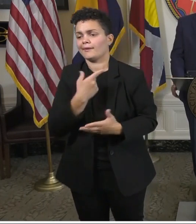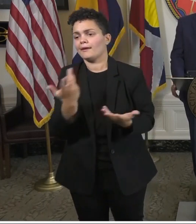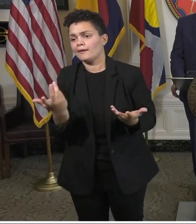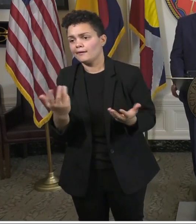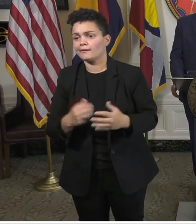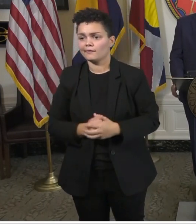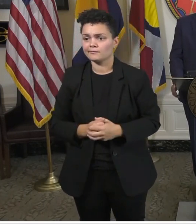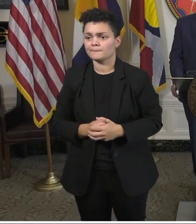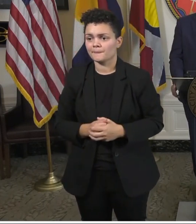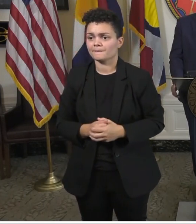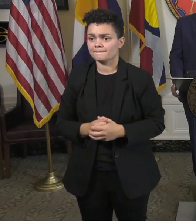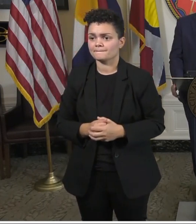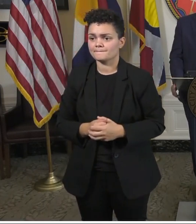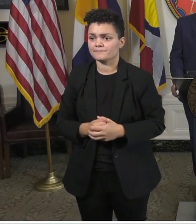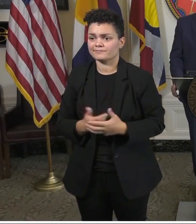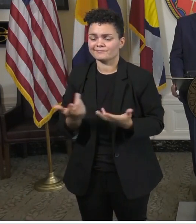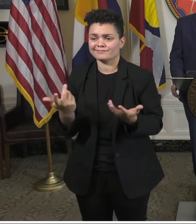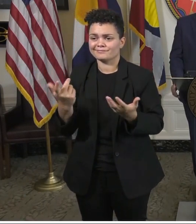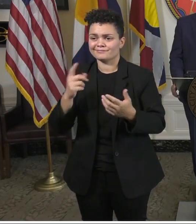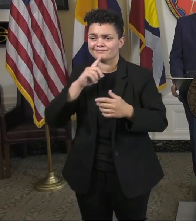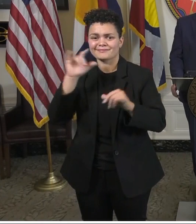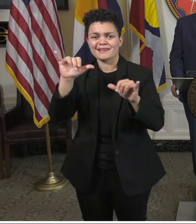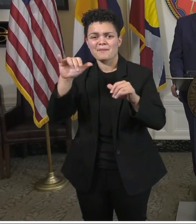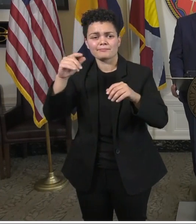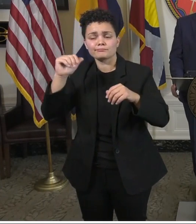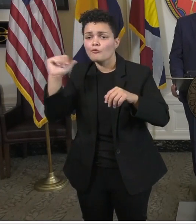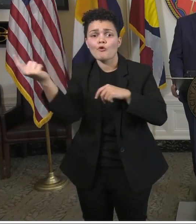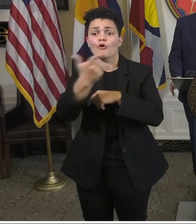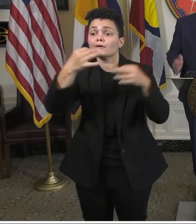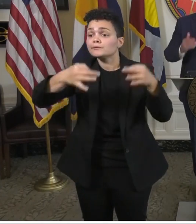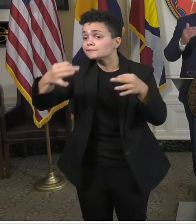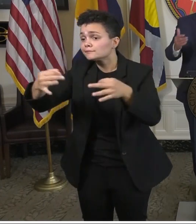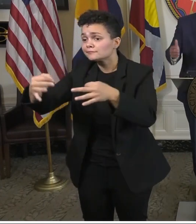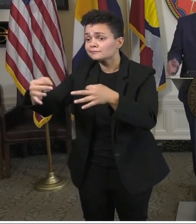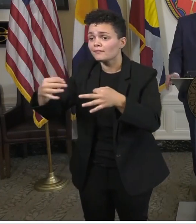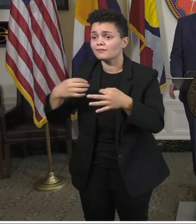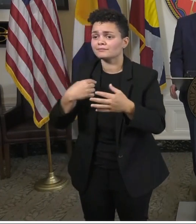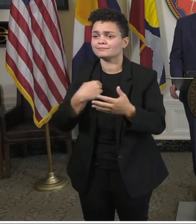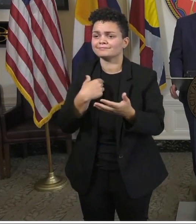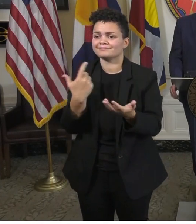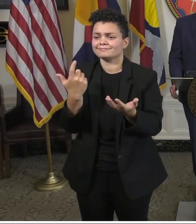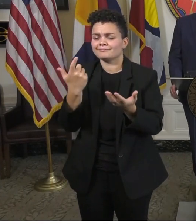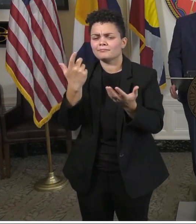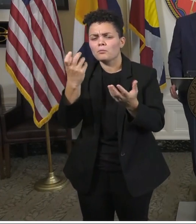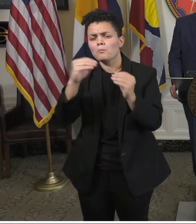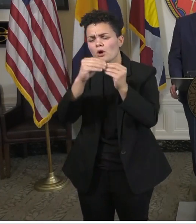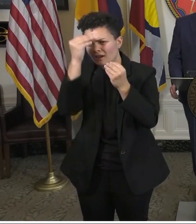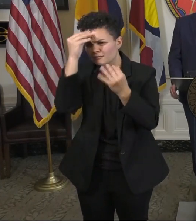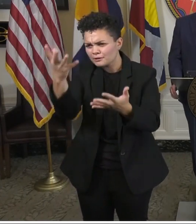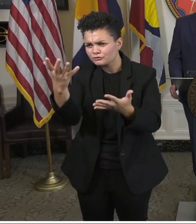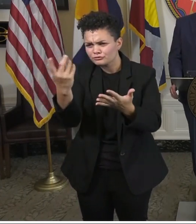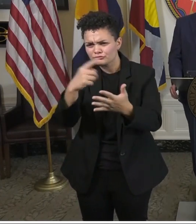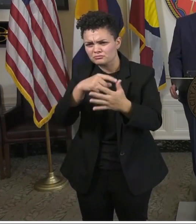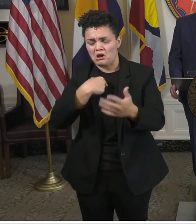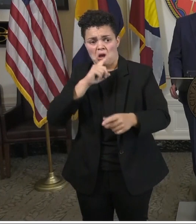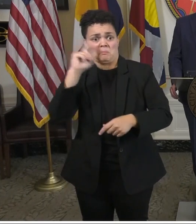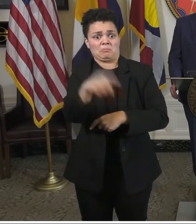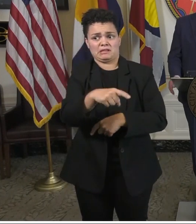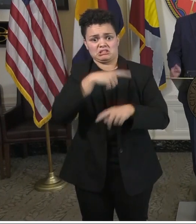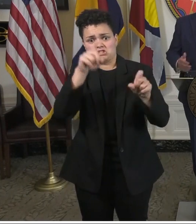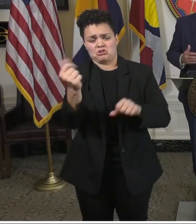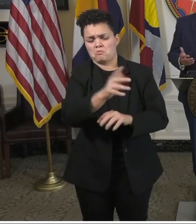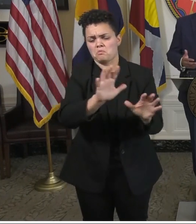that we've made throughout the pandemic, I would want to get a little bit more information before I just jump to that conclusion. I think it's certainly, you know, one